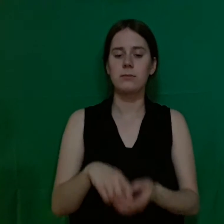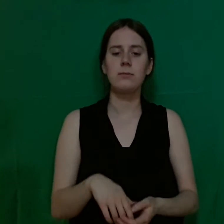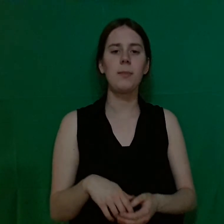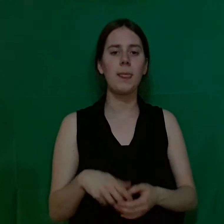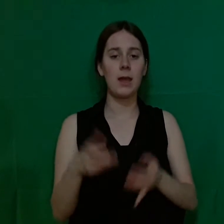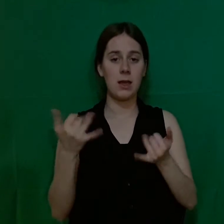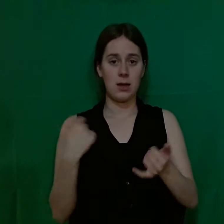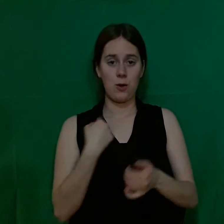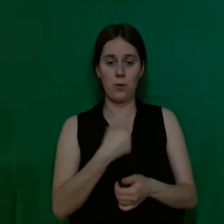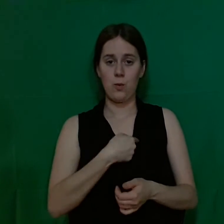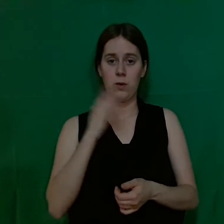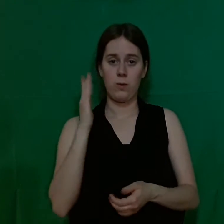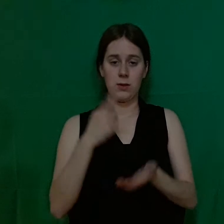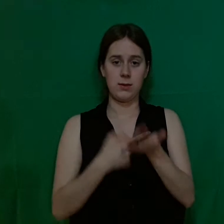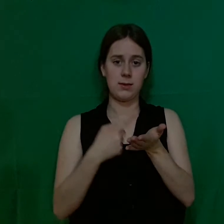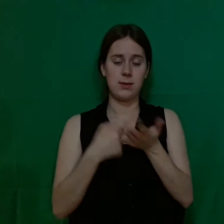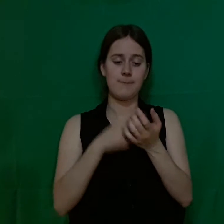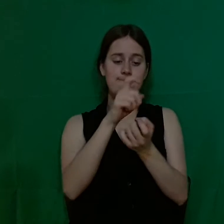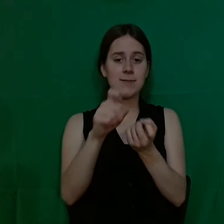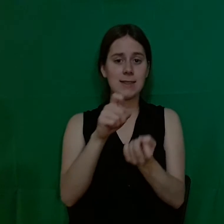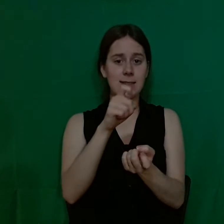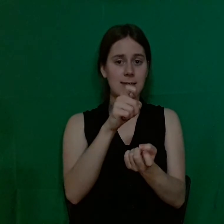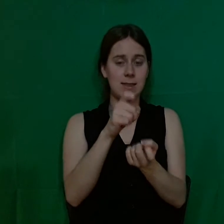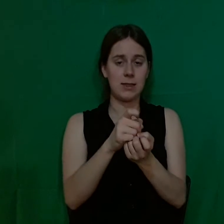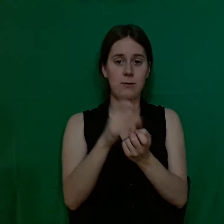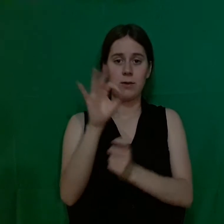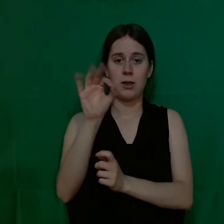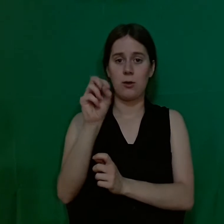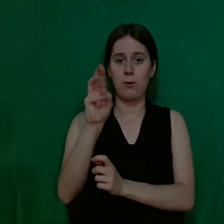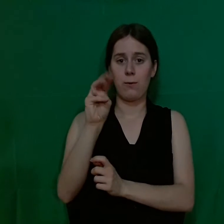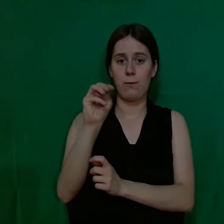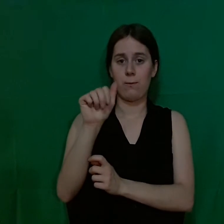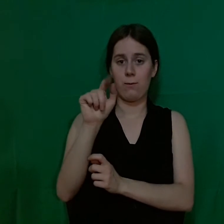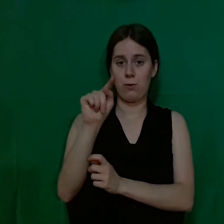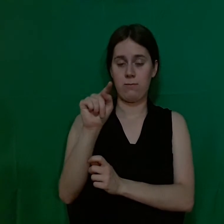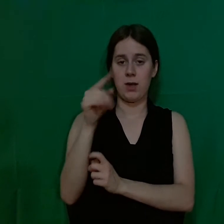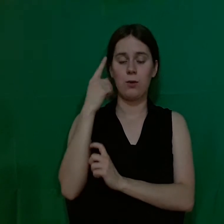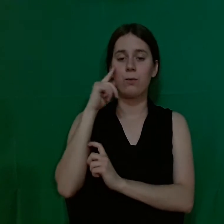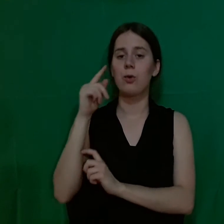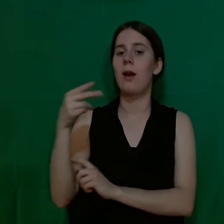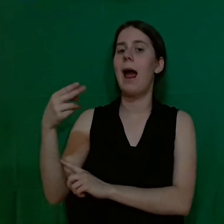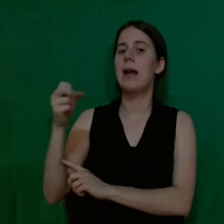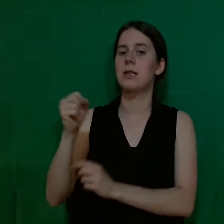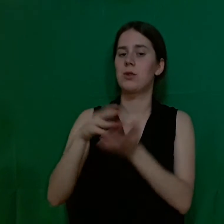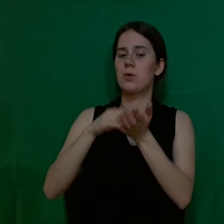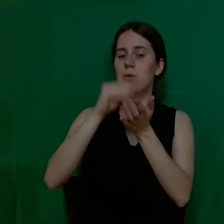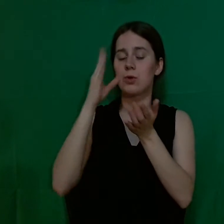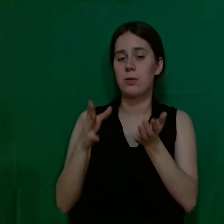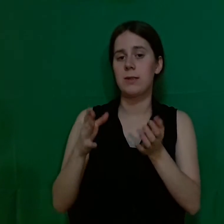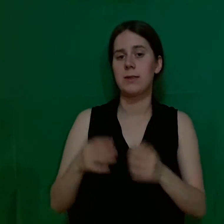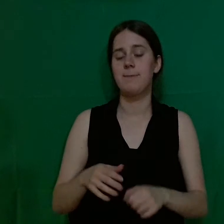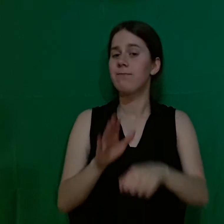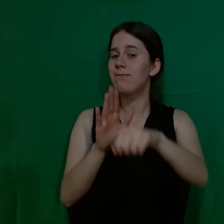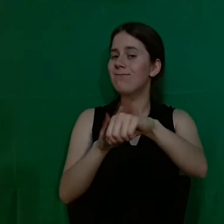the format. One of the points that I make is that you should not include an objective. You definitely should